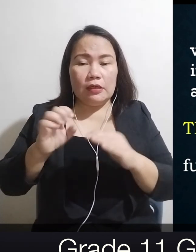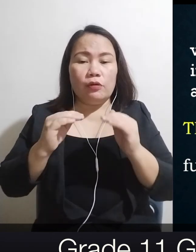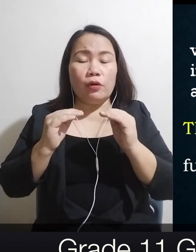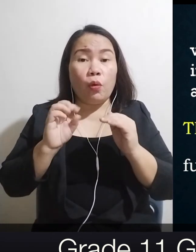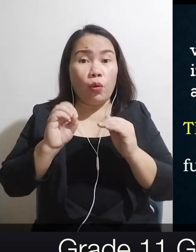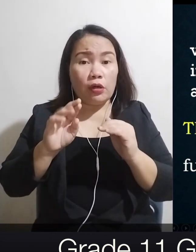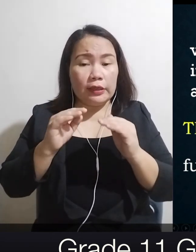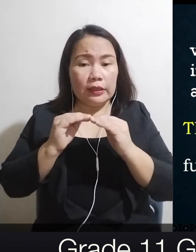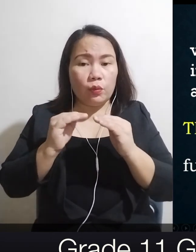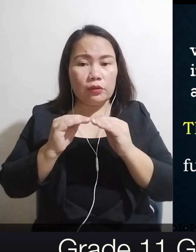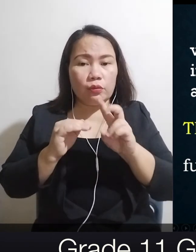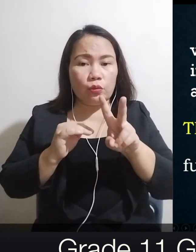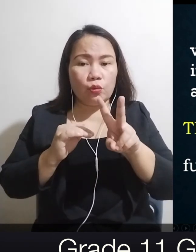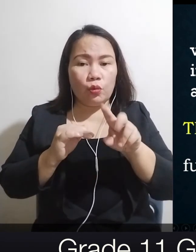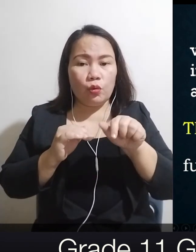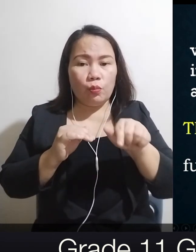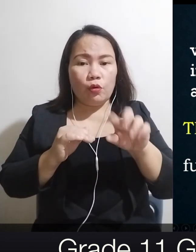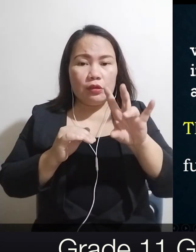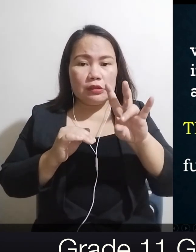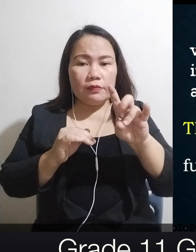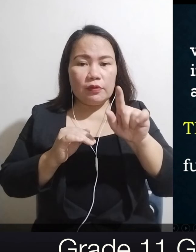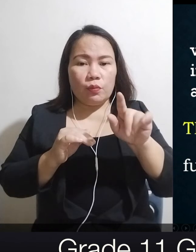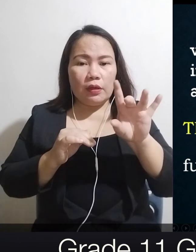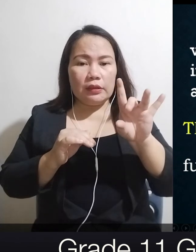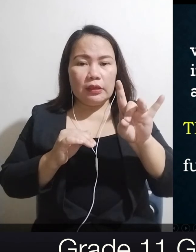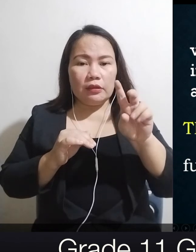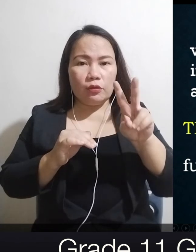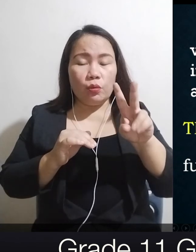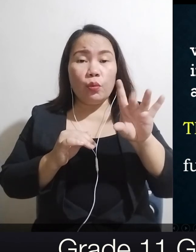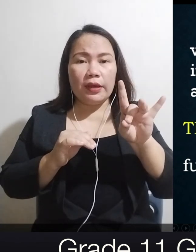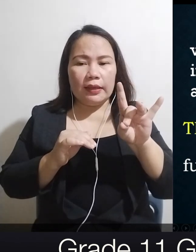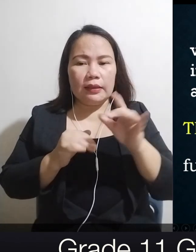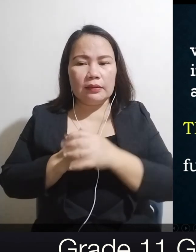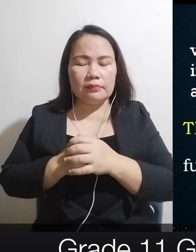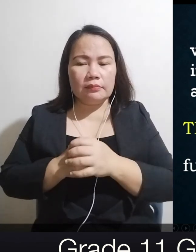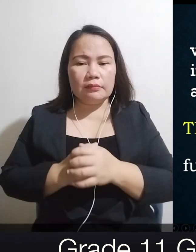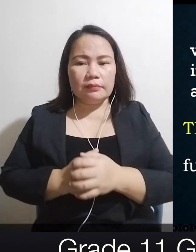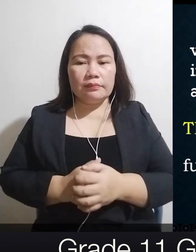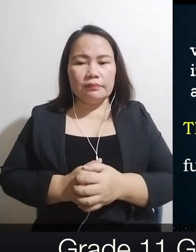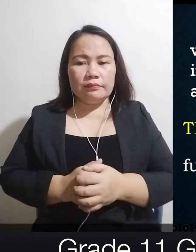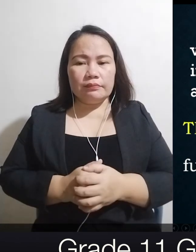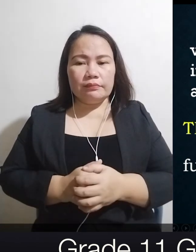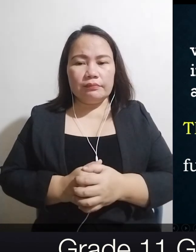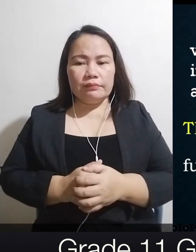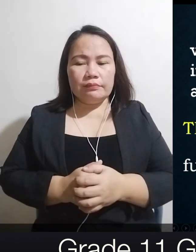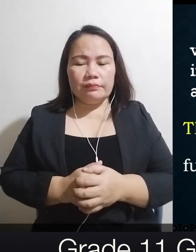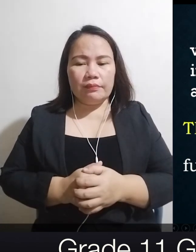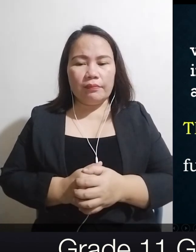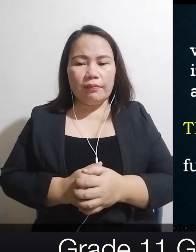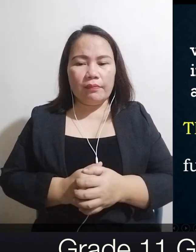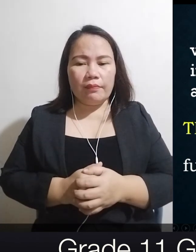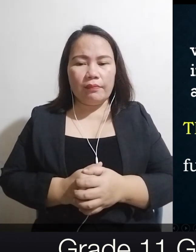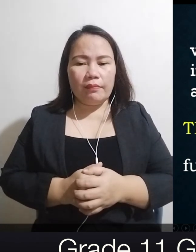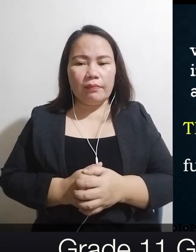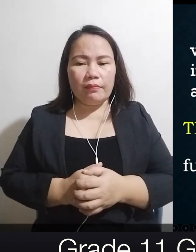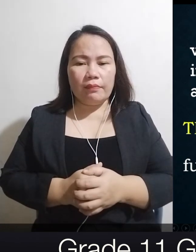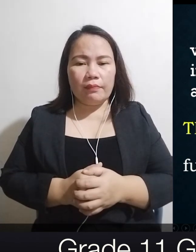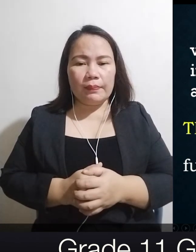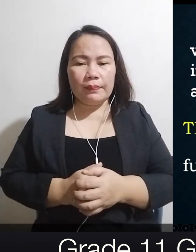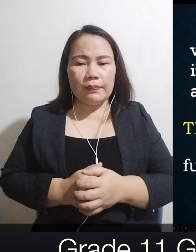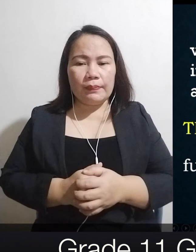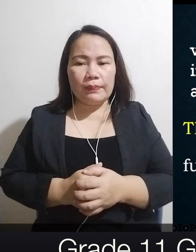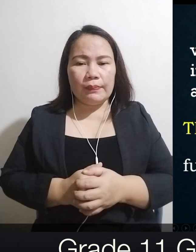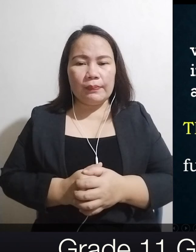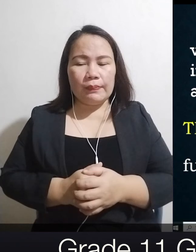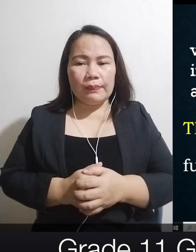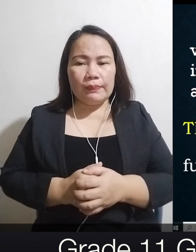that is approximately 2.71828. Sa calculator nyo, saan ba makikita yung natural number na